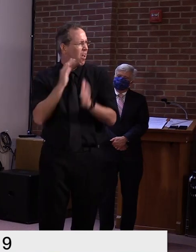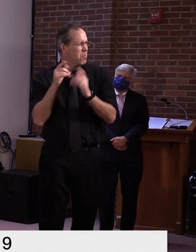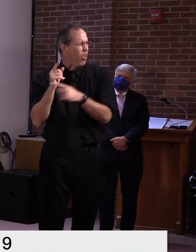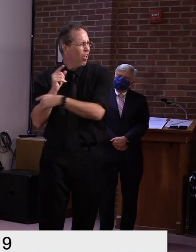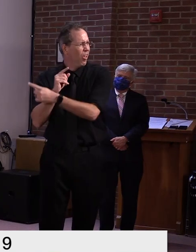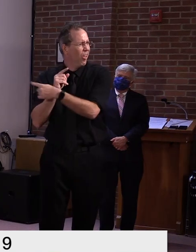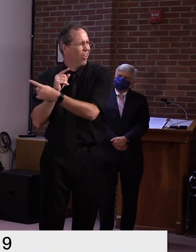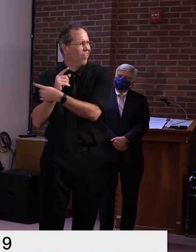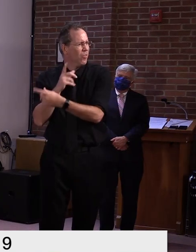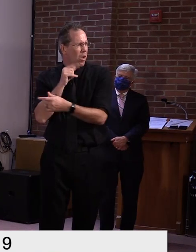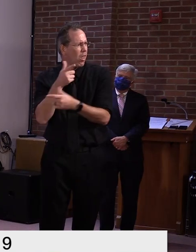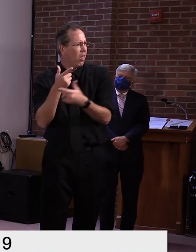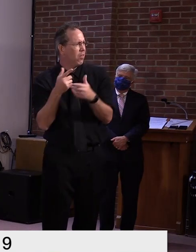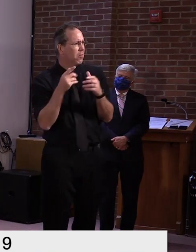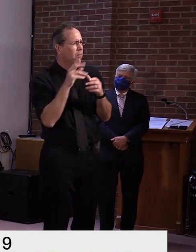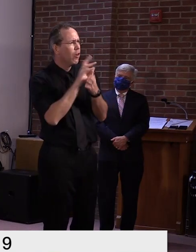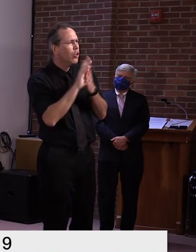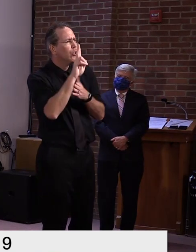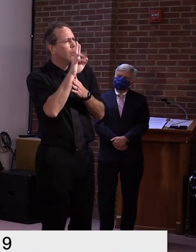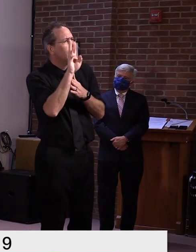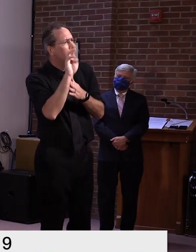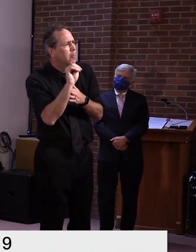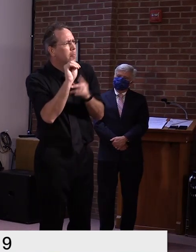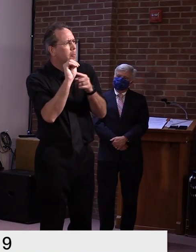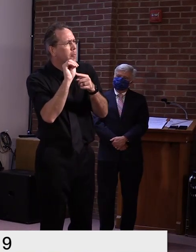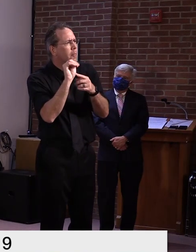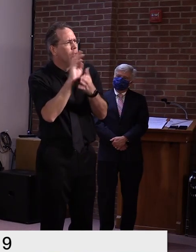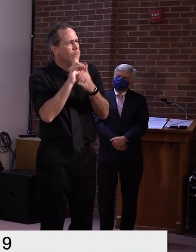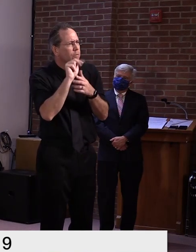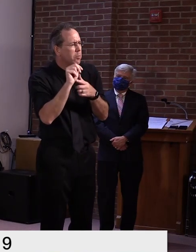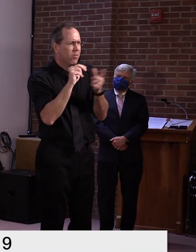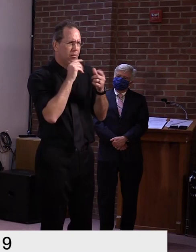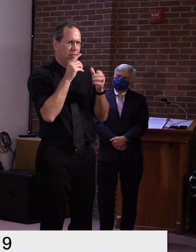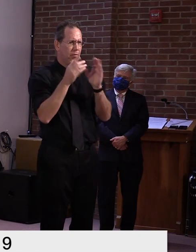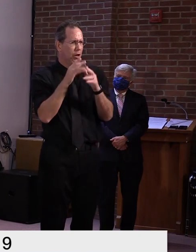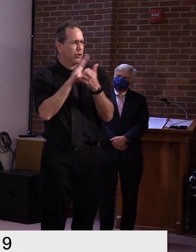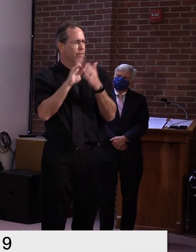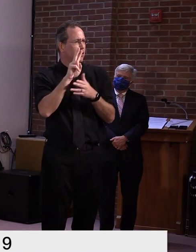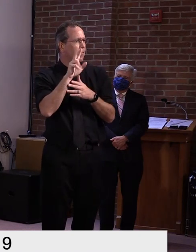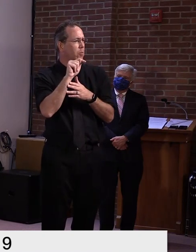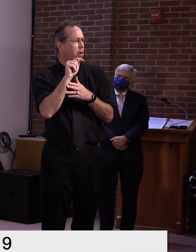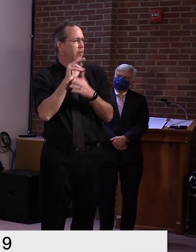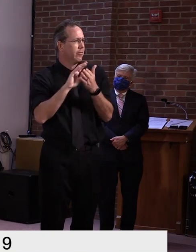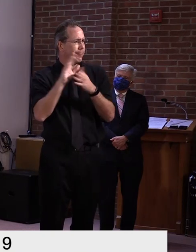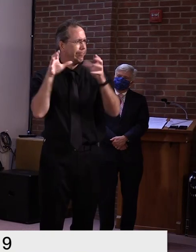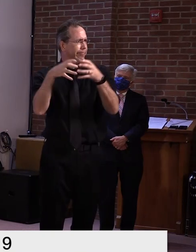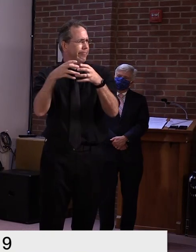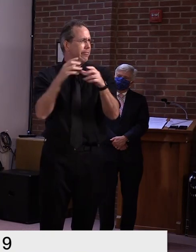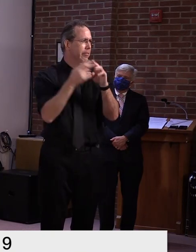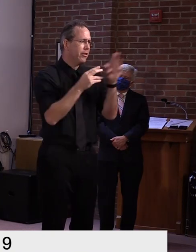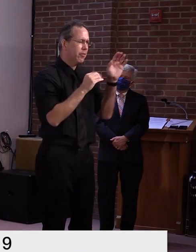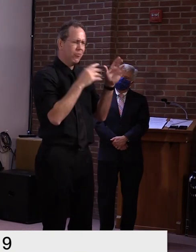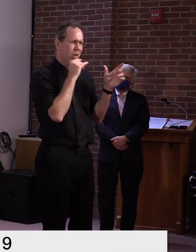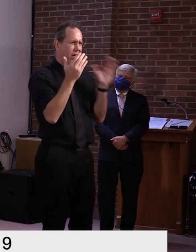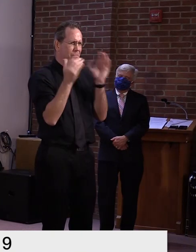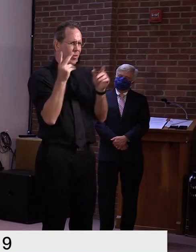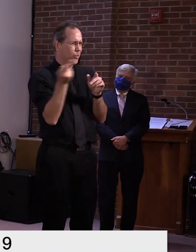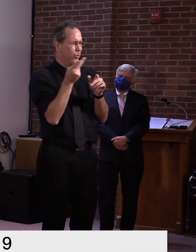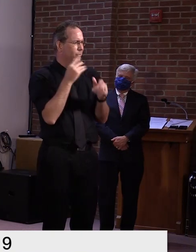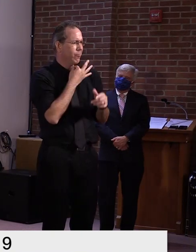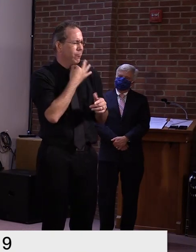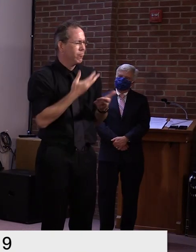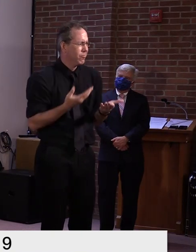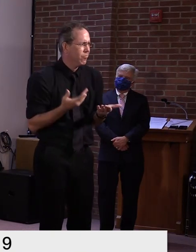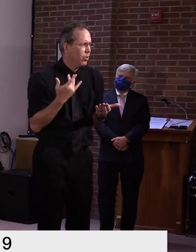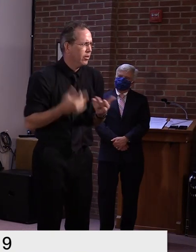to campus, and NVU has done that. And they're even, I think, probably 2 weeks into having students on campus.